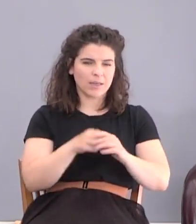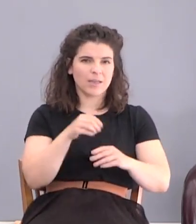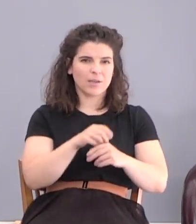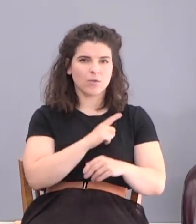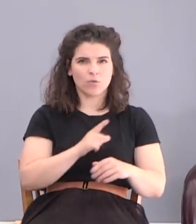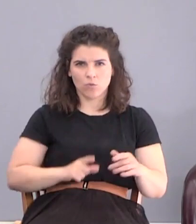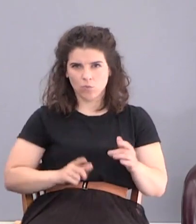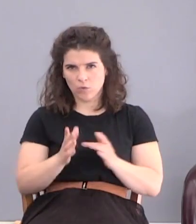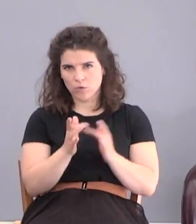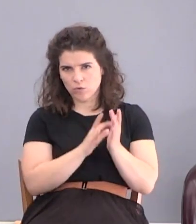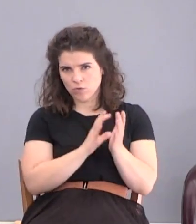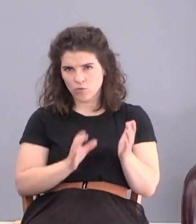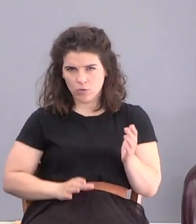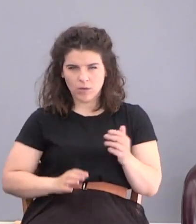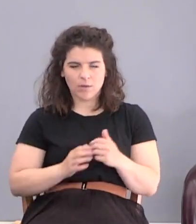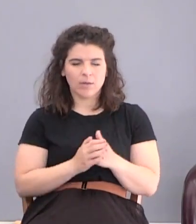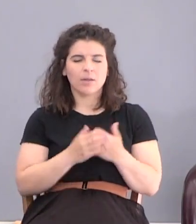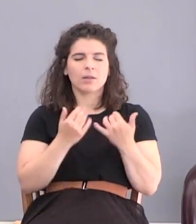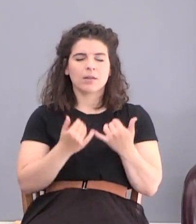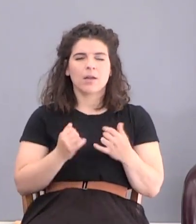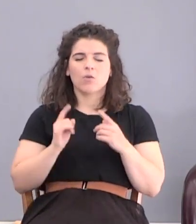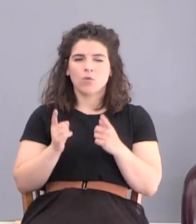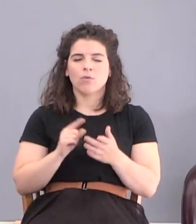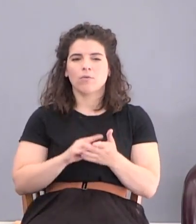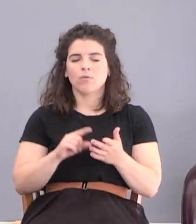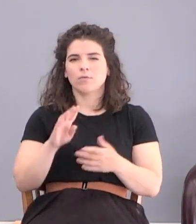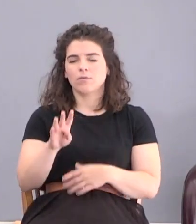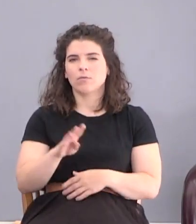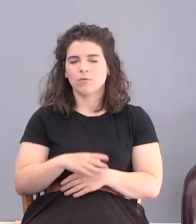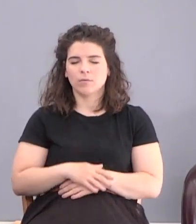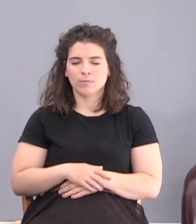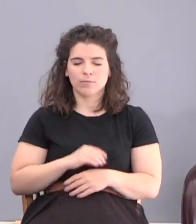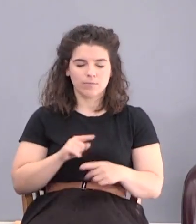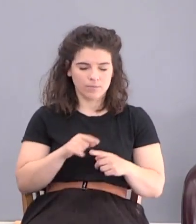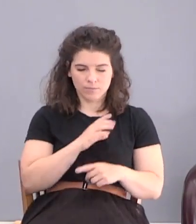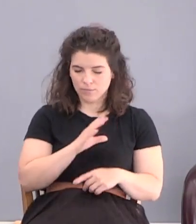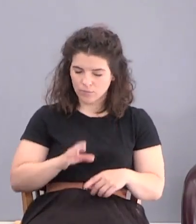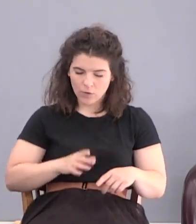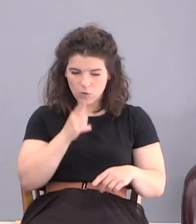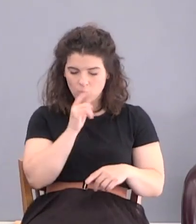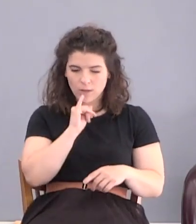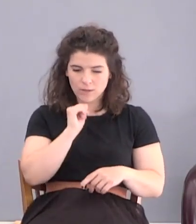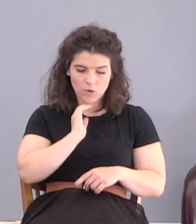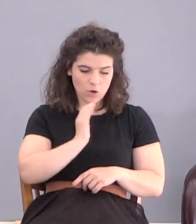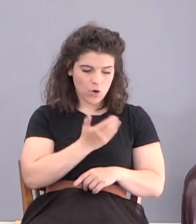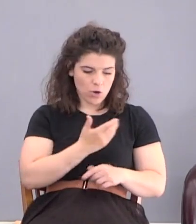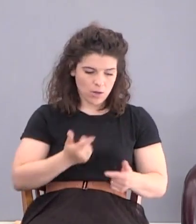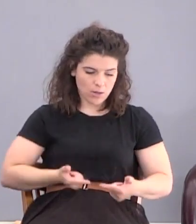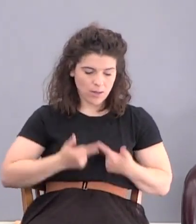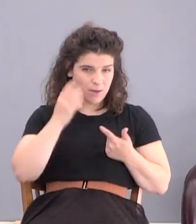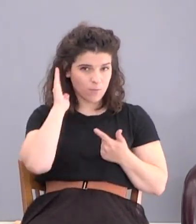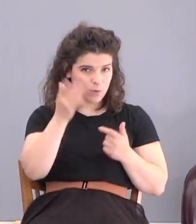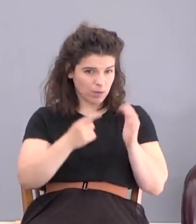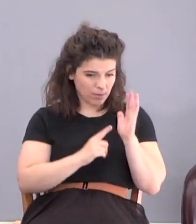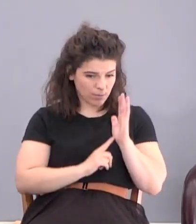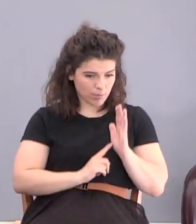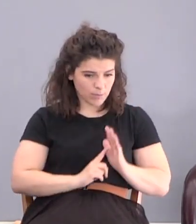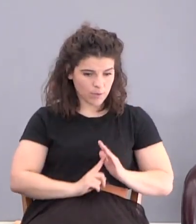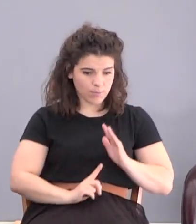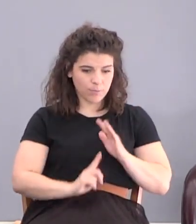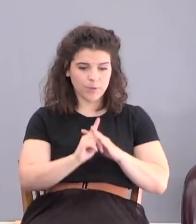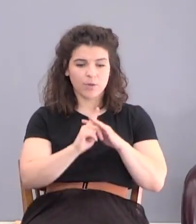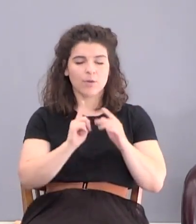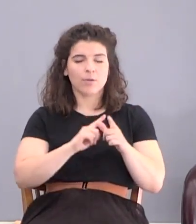Christ. Now look at verse 4. When Christ, who is our life, shall appear, then shall ye